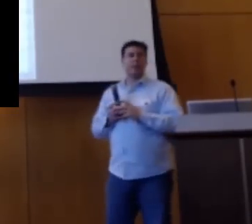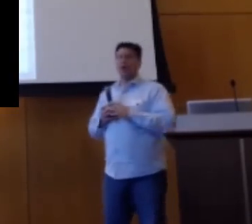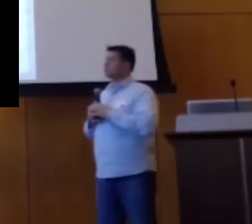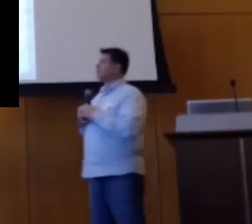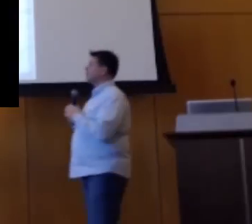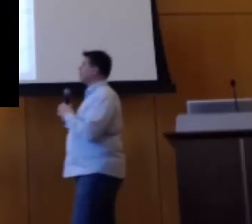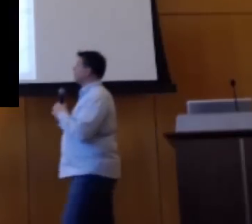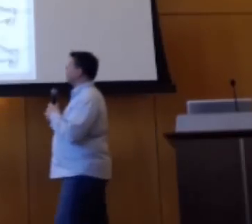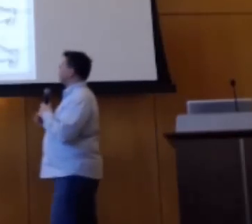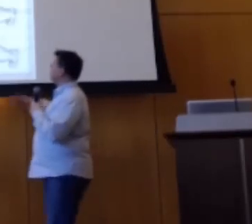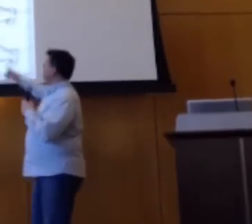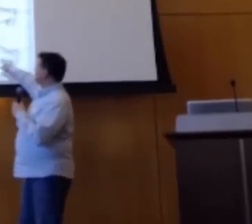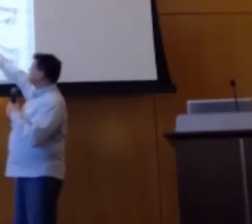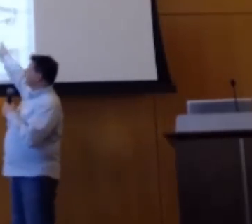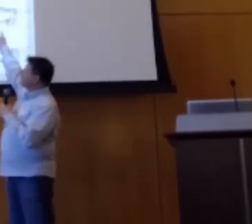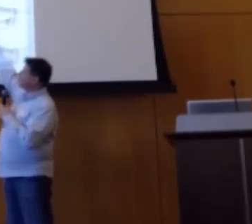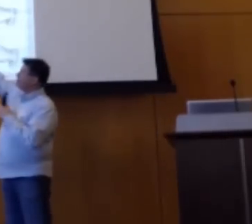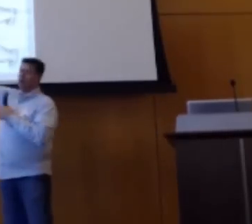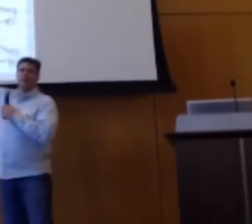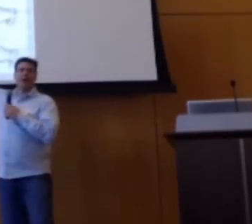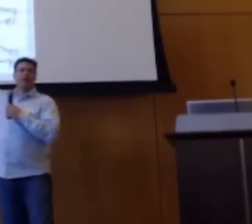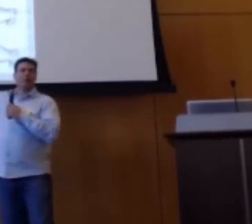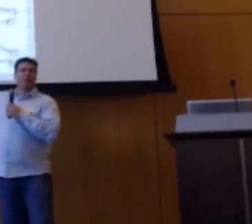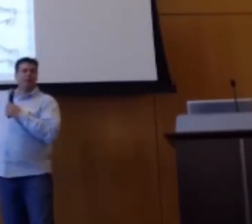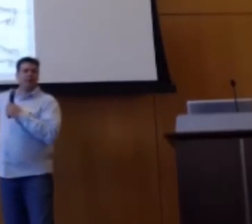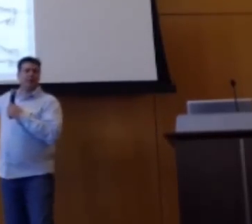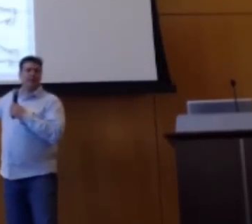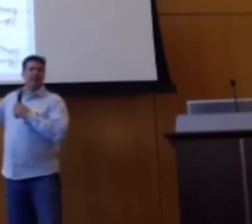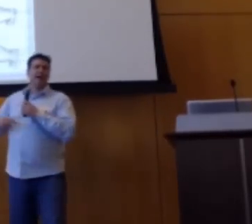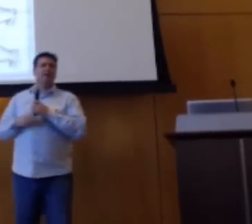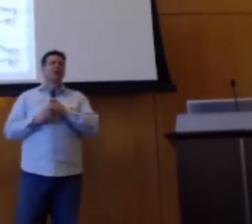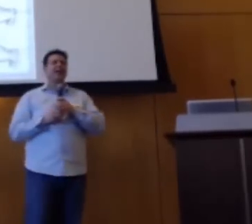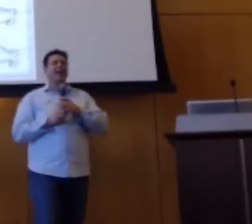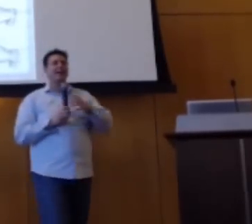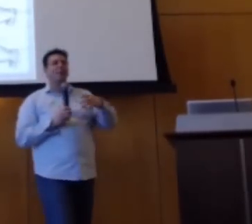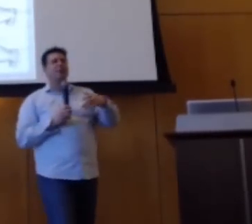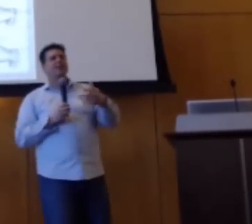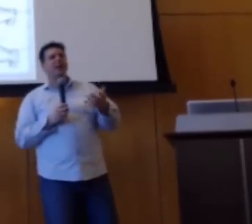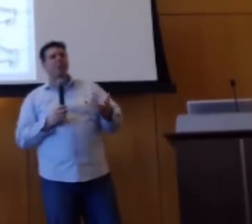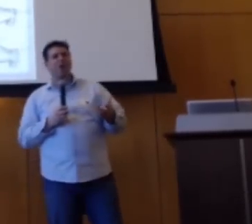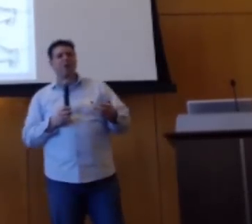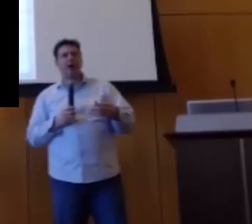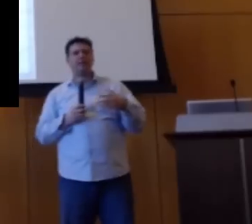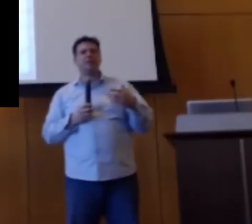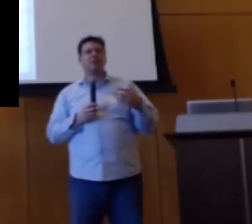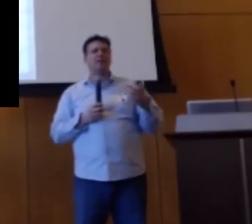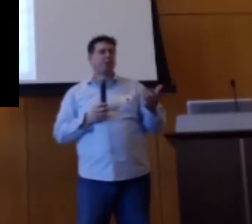job, actually, of, you know, cleaning up the art, having it redone. Then he wrote an entire book about how to teach deaf